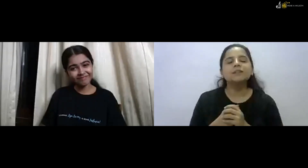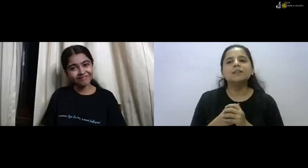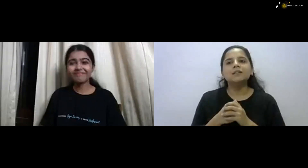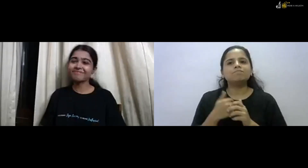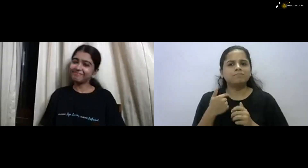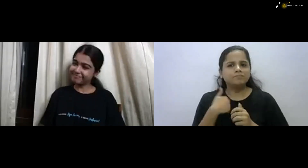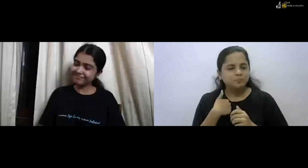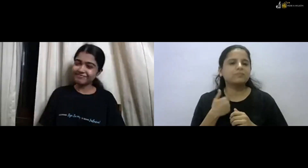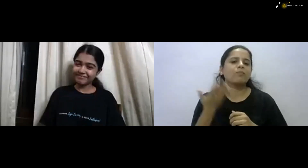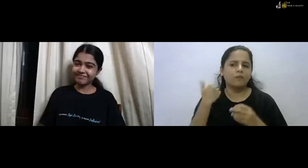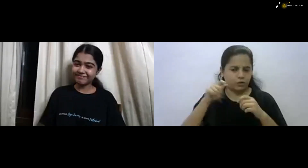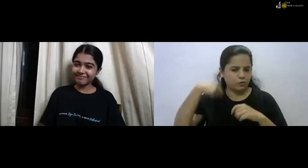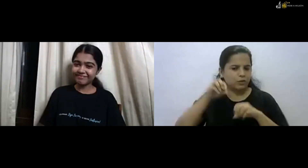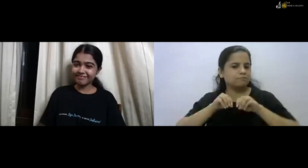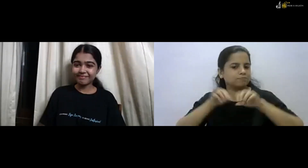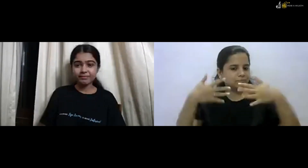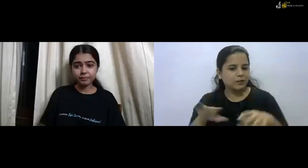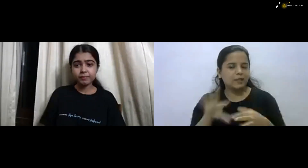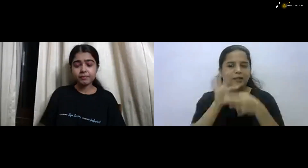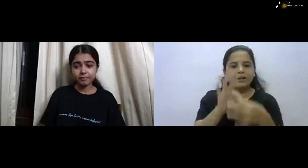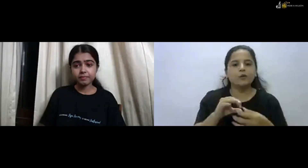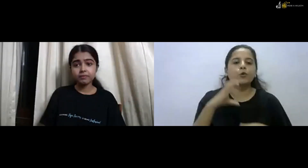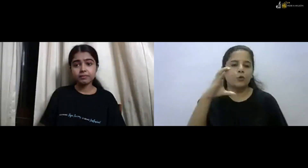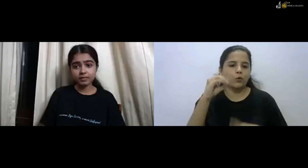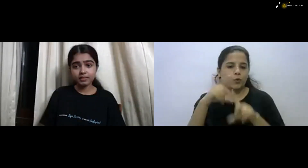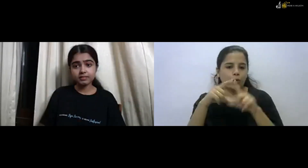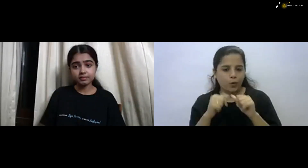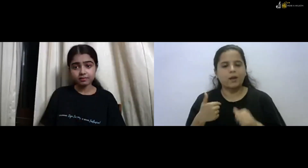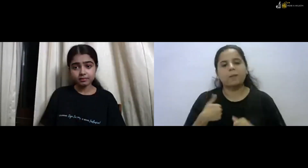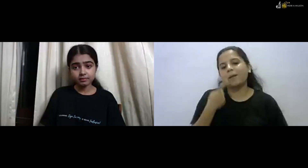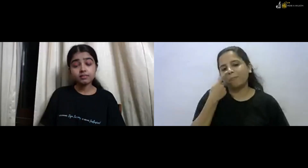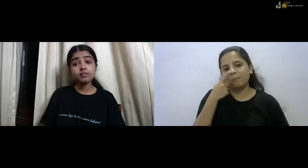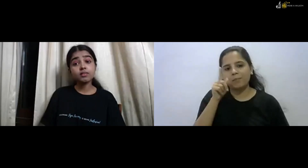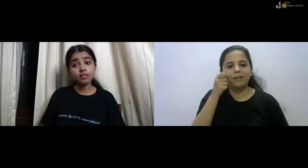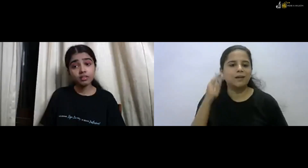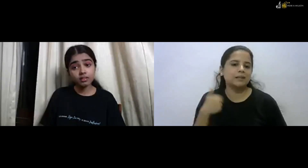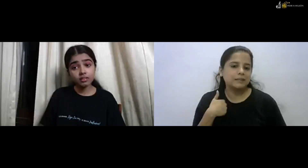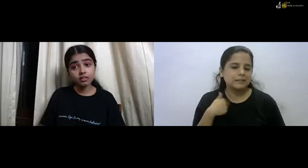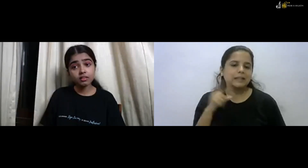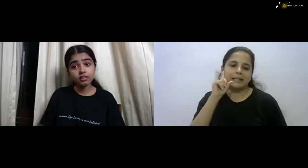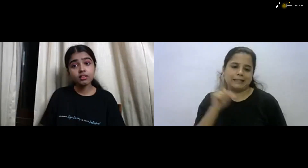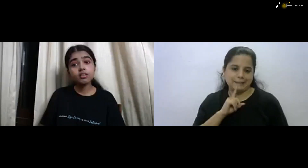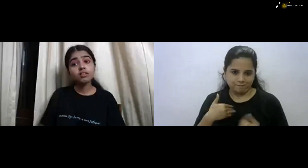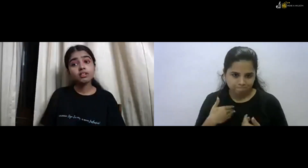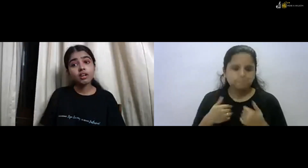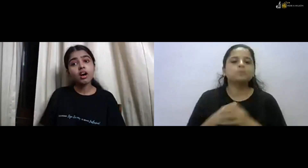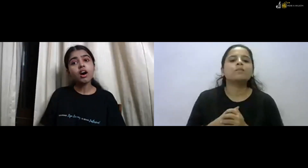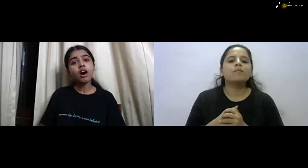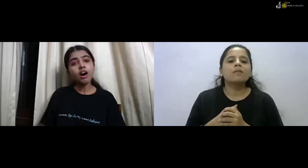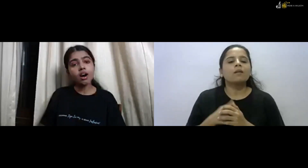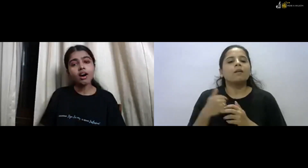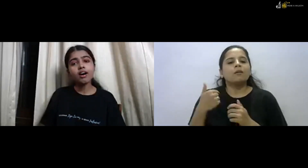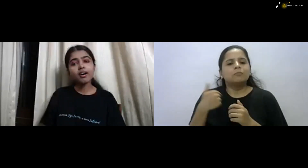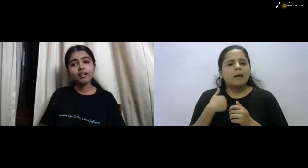to share my experiences. I did send out a video which was linked to a coda because I am a coda. My parents